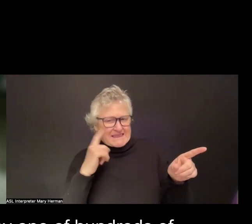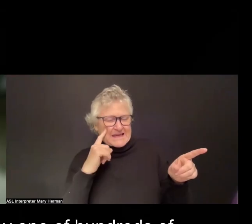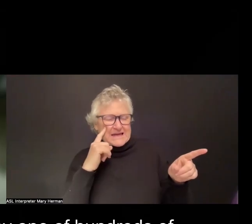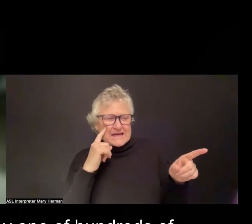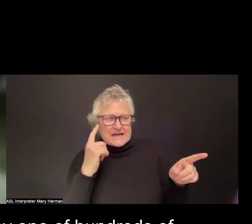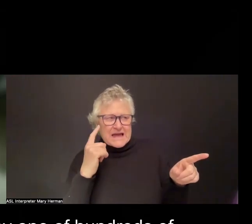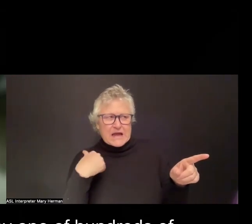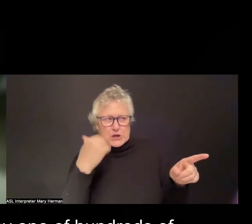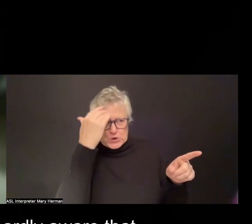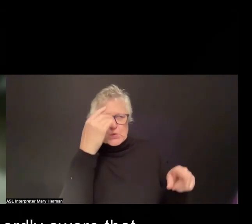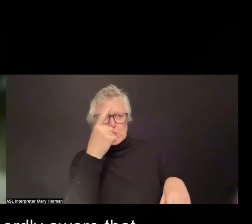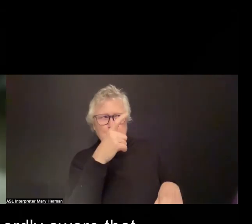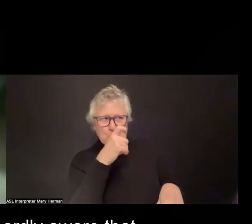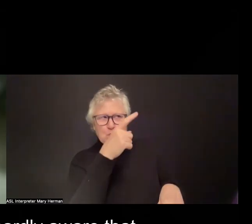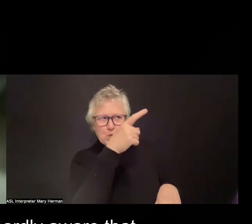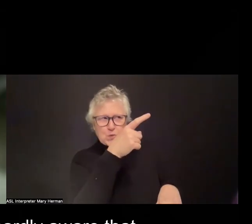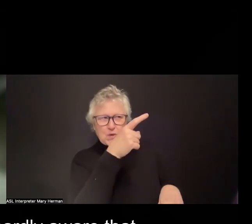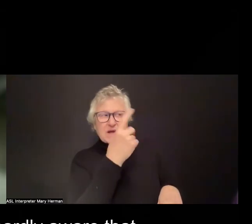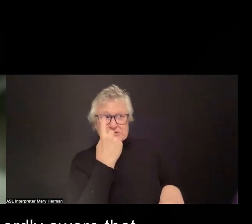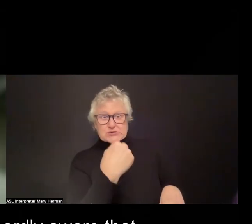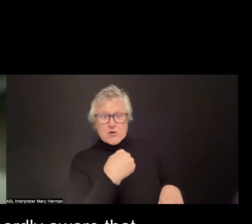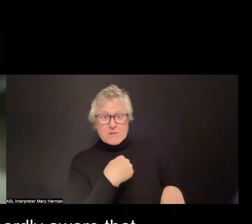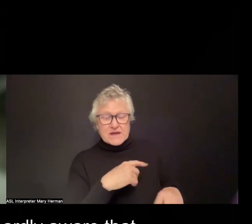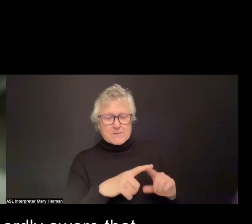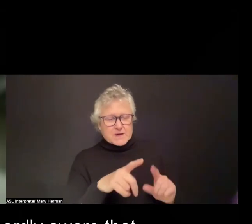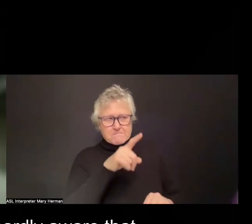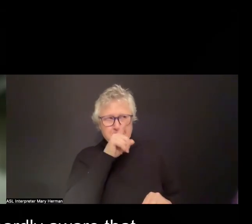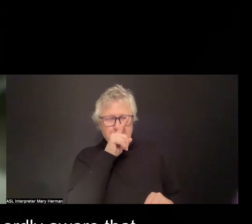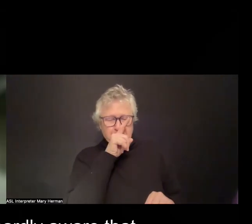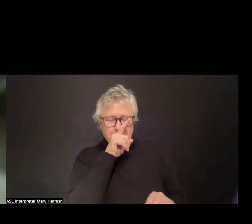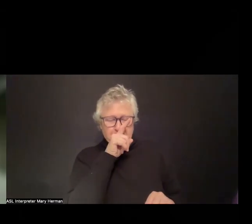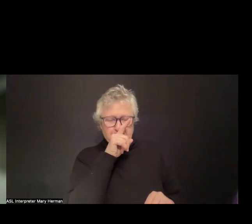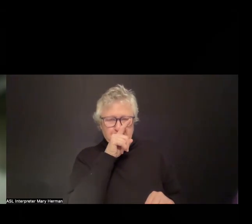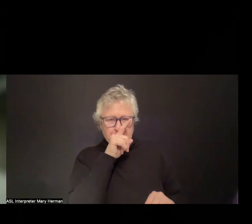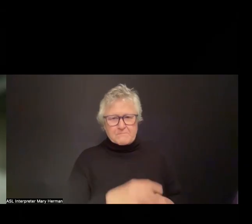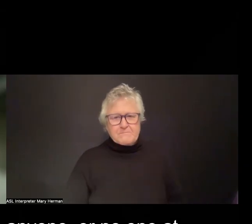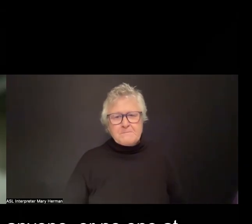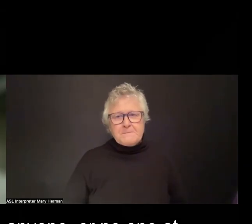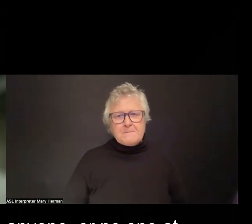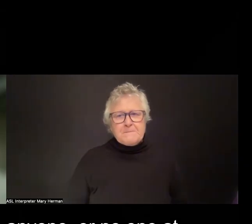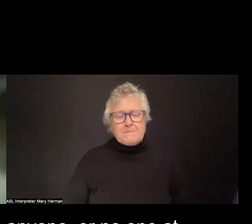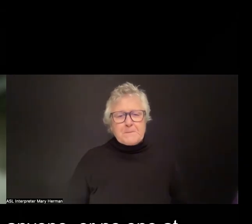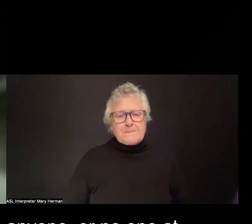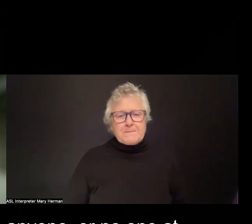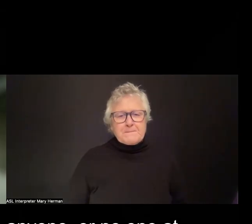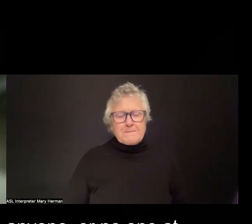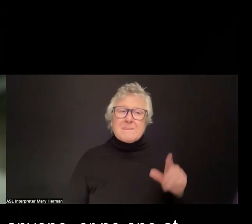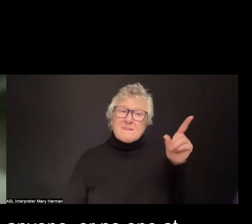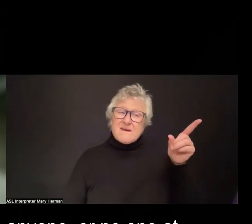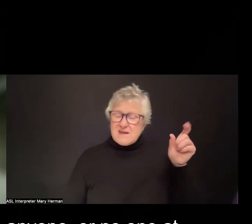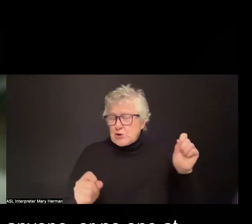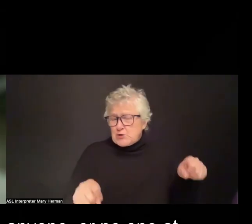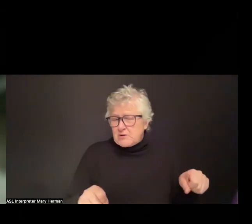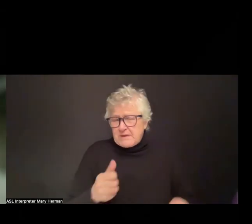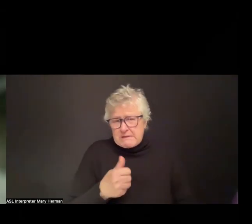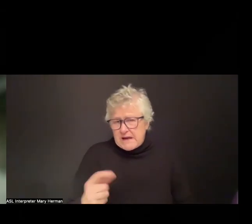anonymous boys who wash ashore in a different port, hardly aware that they're anywhere but far from home. He could have been anyone, or